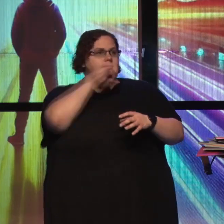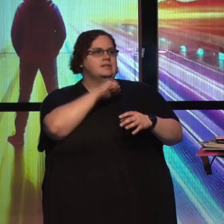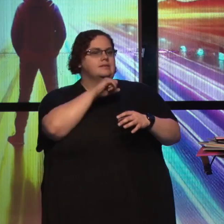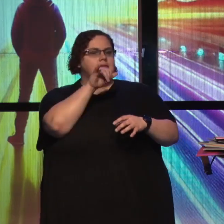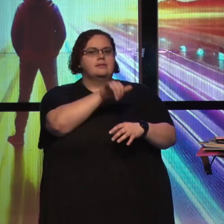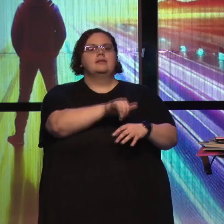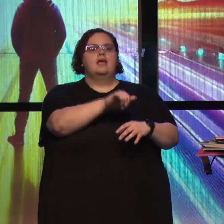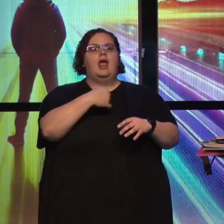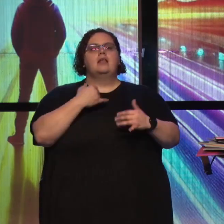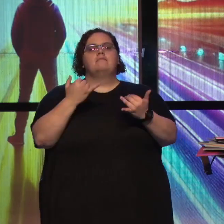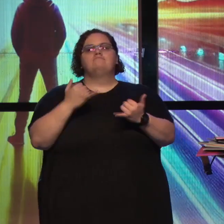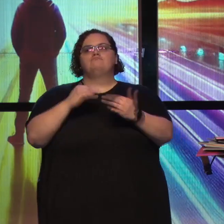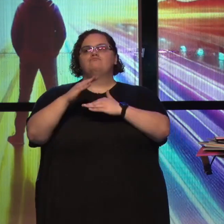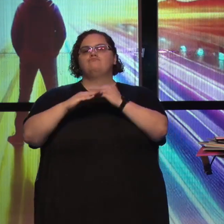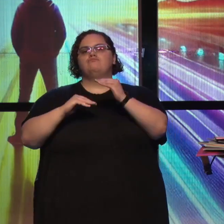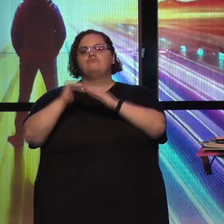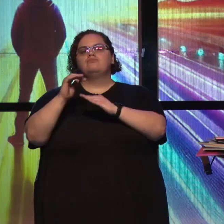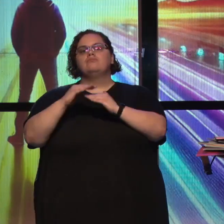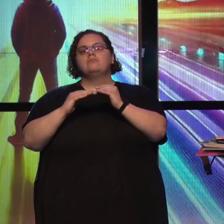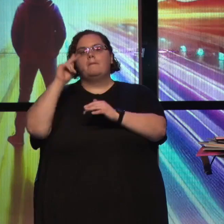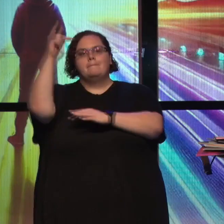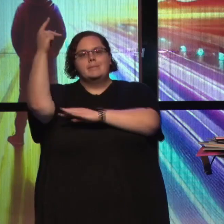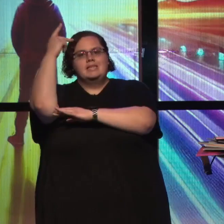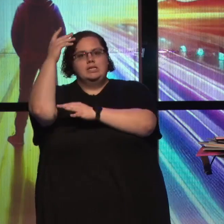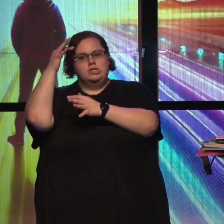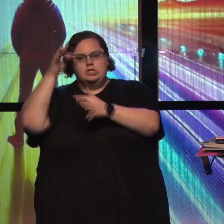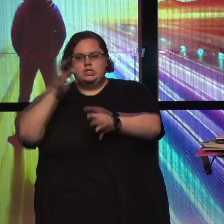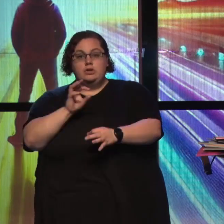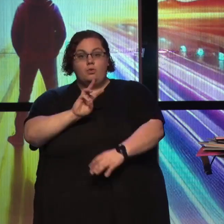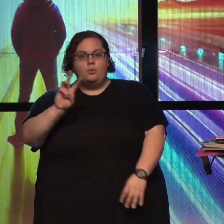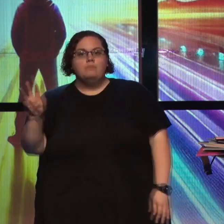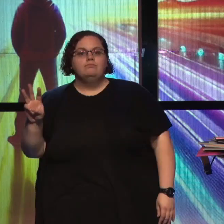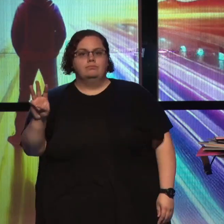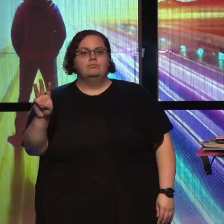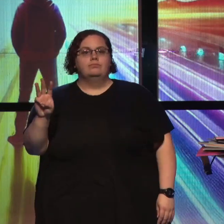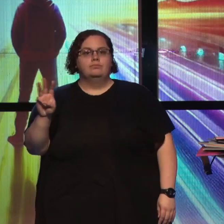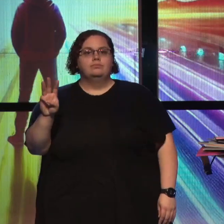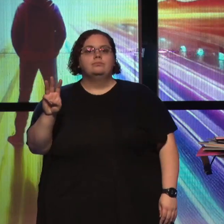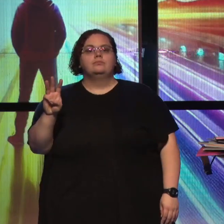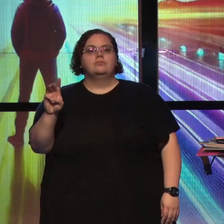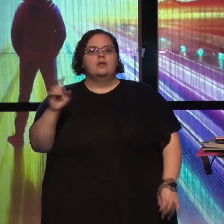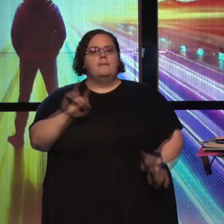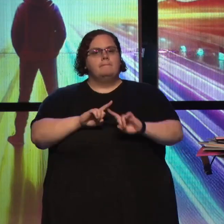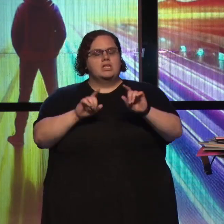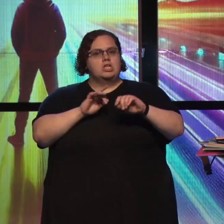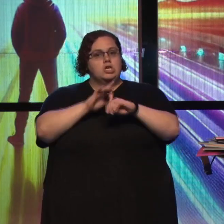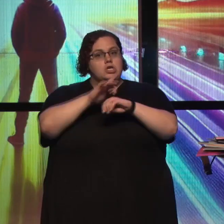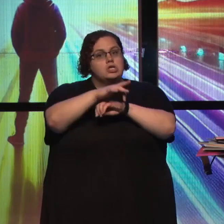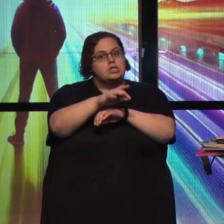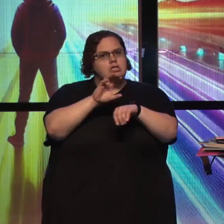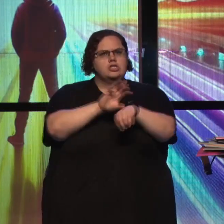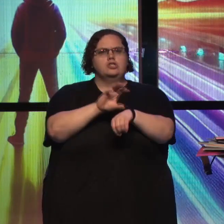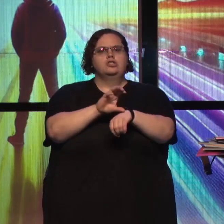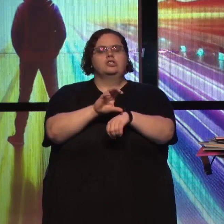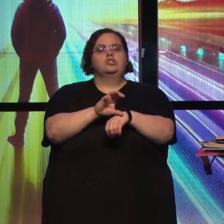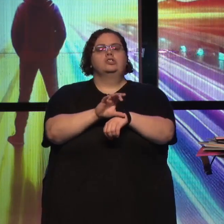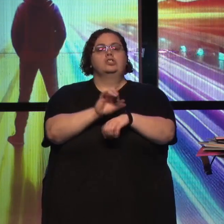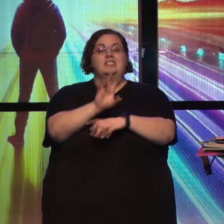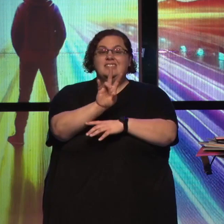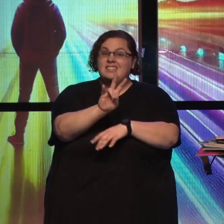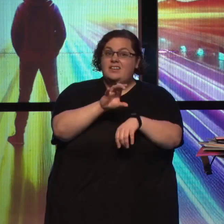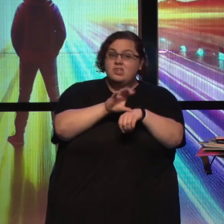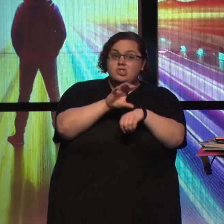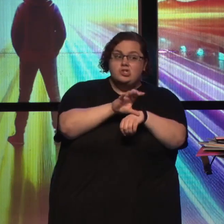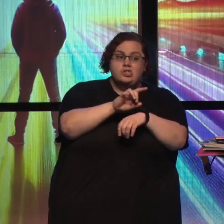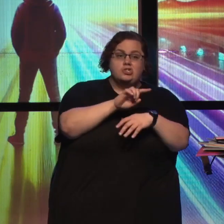with our political positions in the West. But we don't get that for that early churches those 7 churches